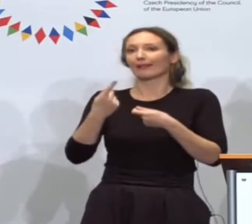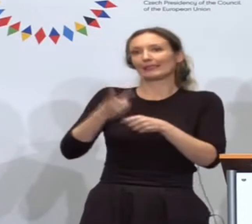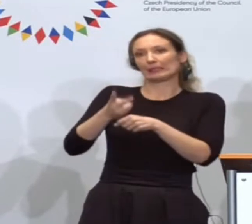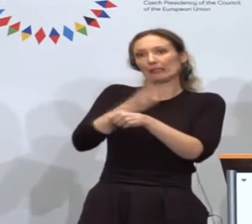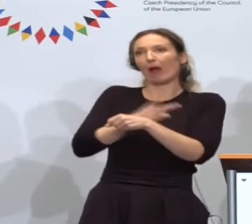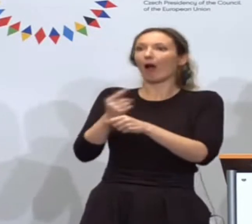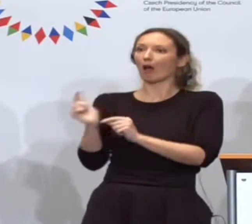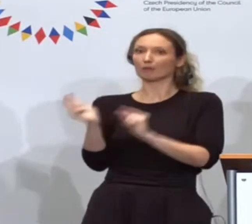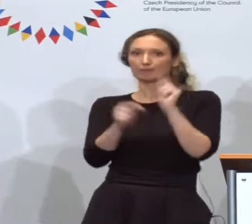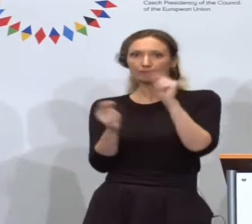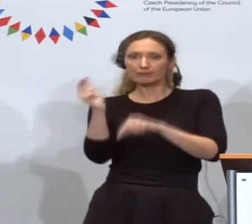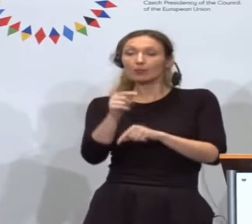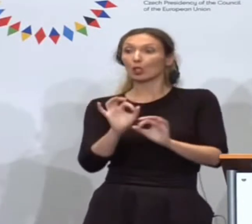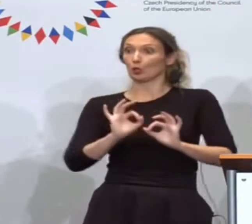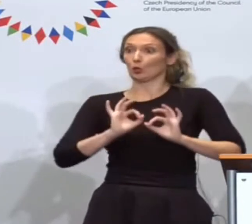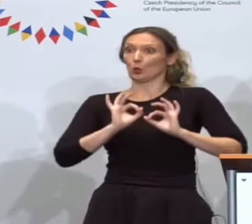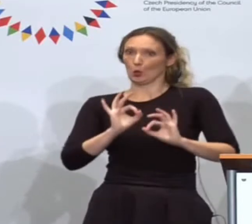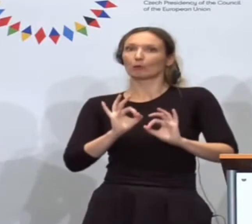example, if